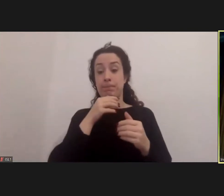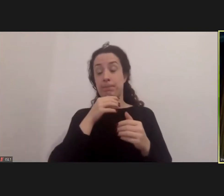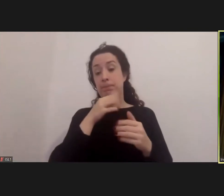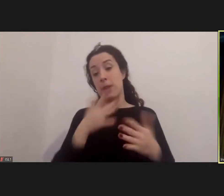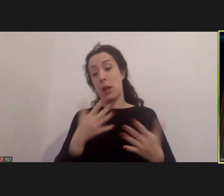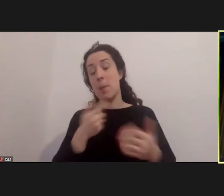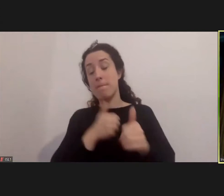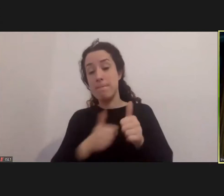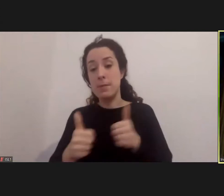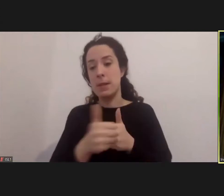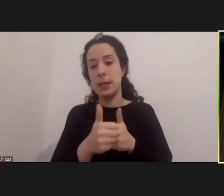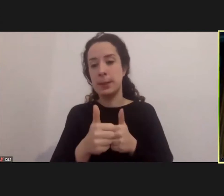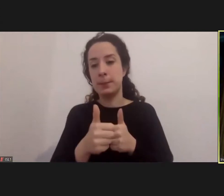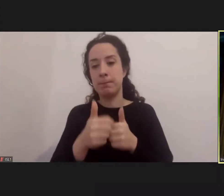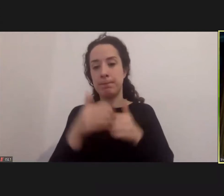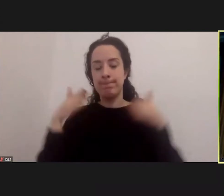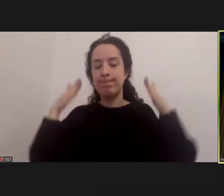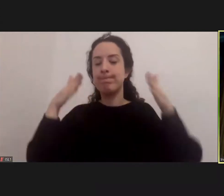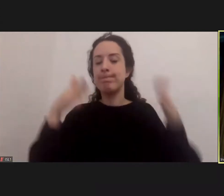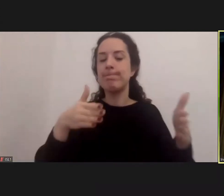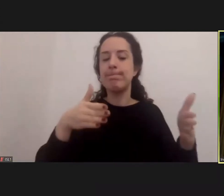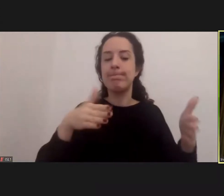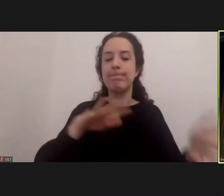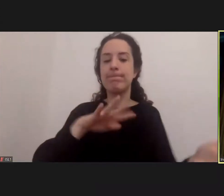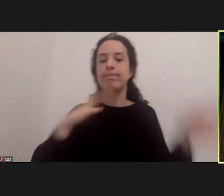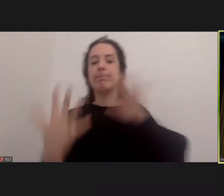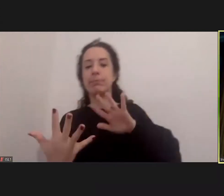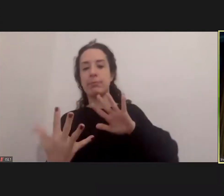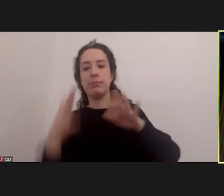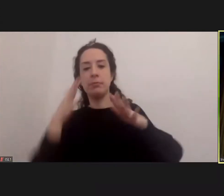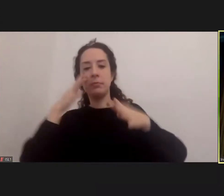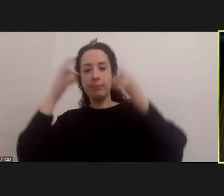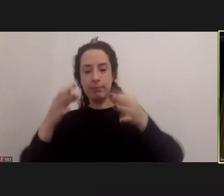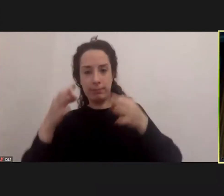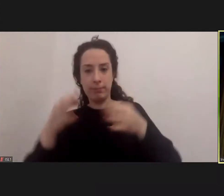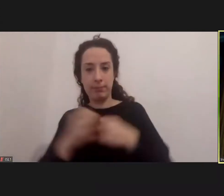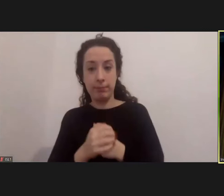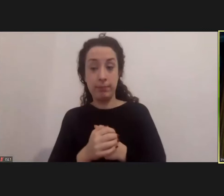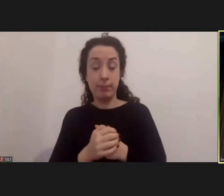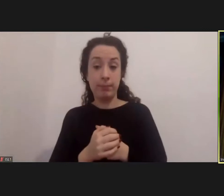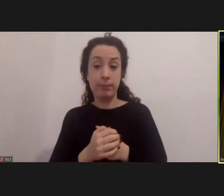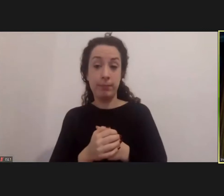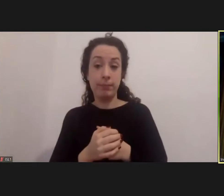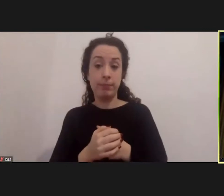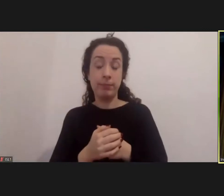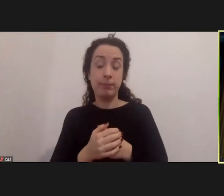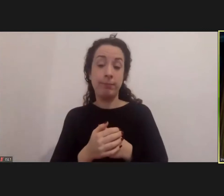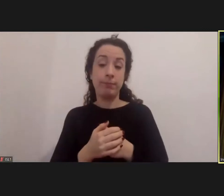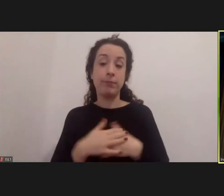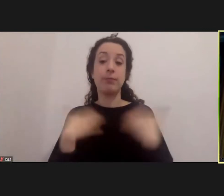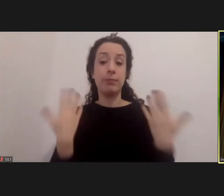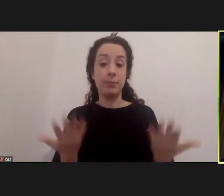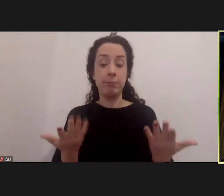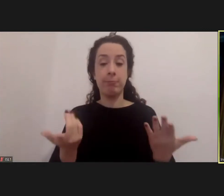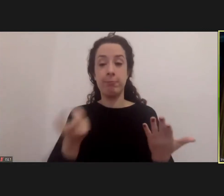on that implementation. That is why the strategy on the adopted